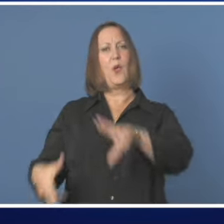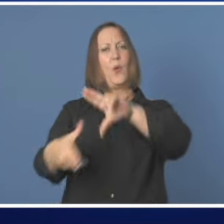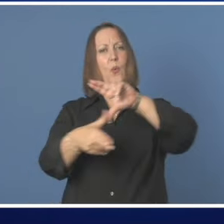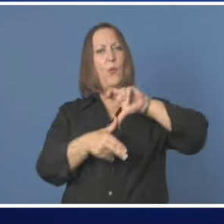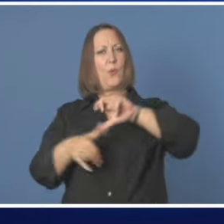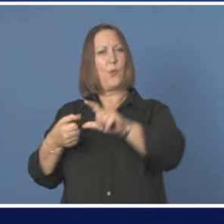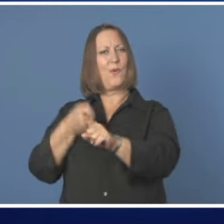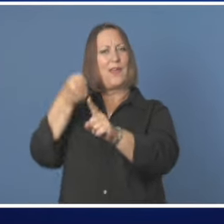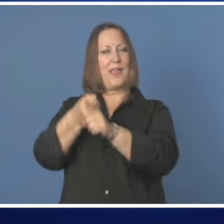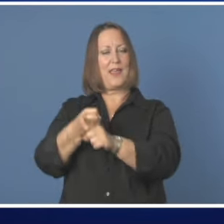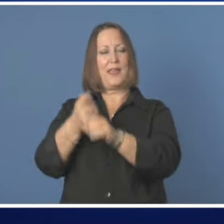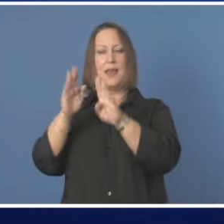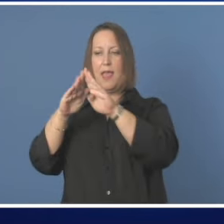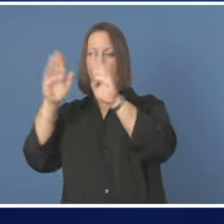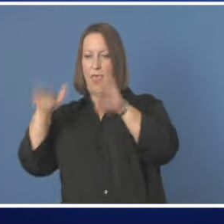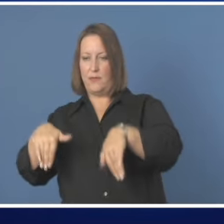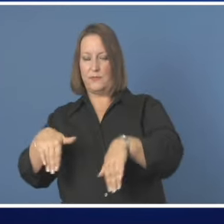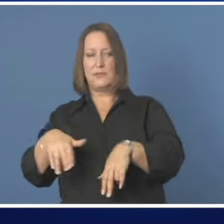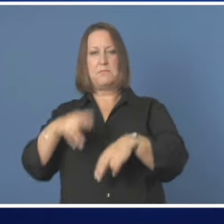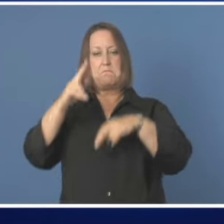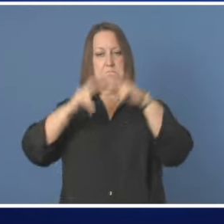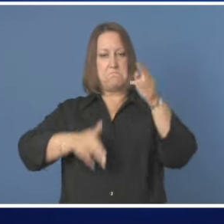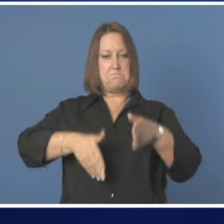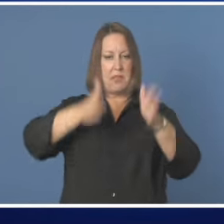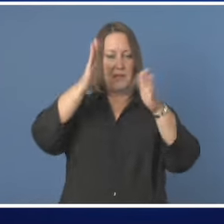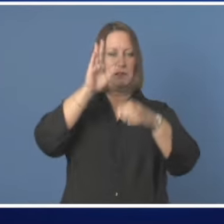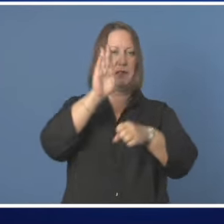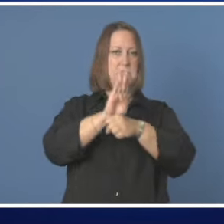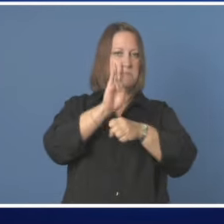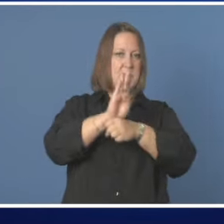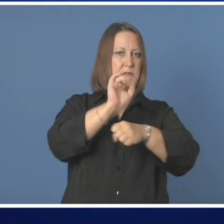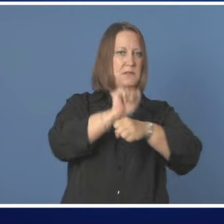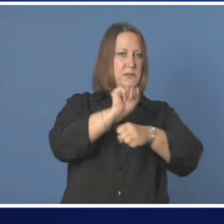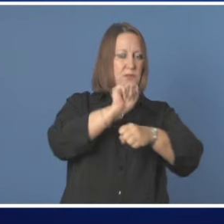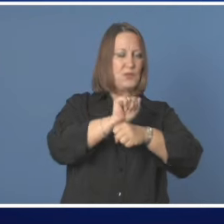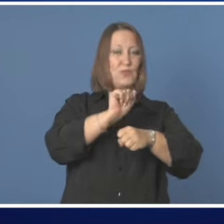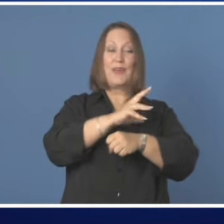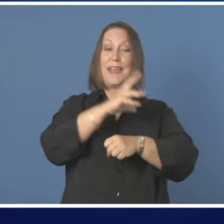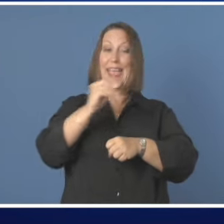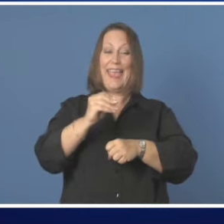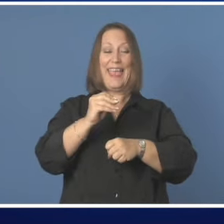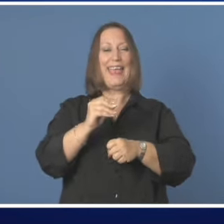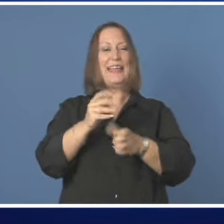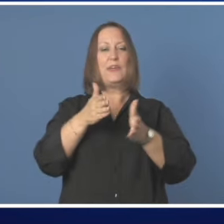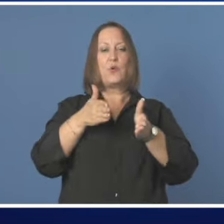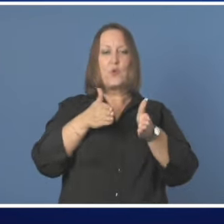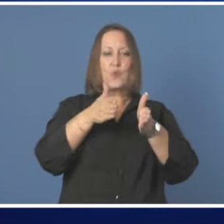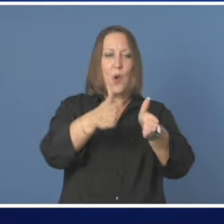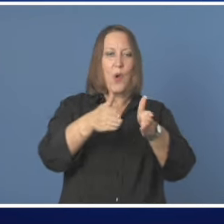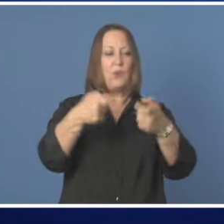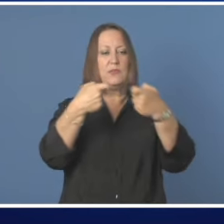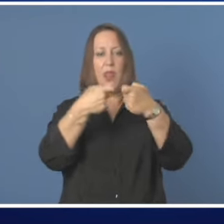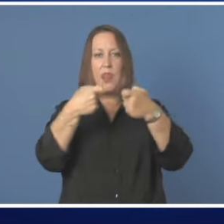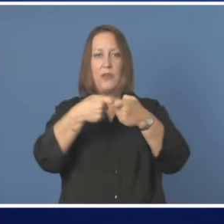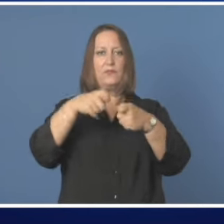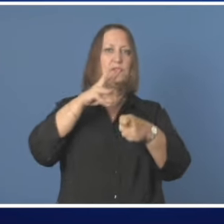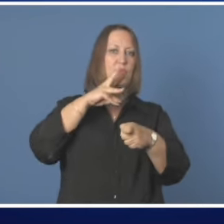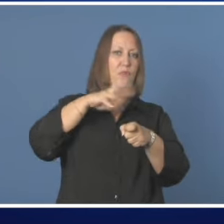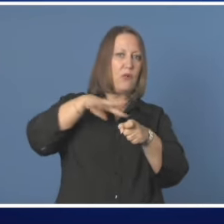During a hurricane, homes, businesses, public buildings, and infrastructure may